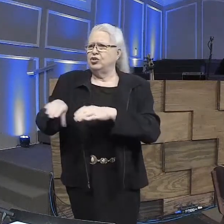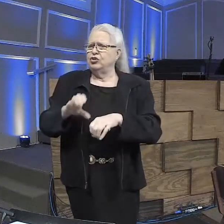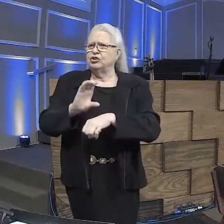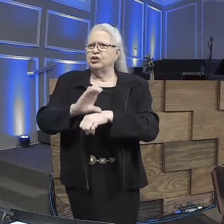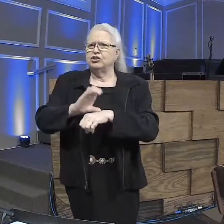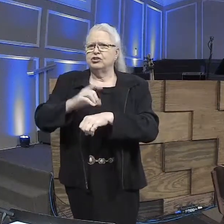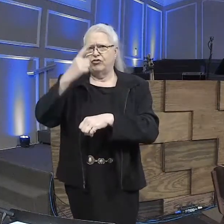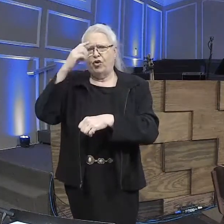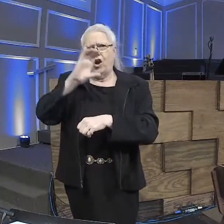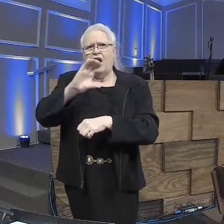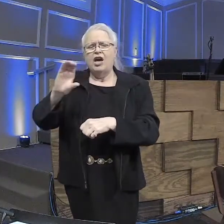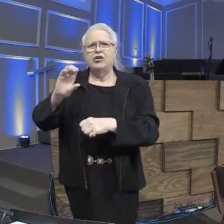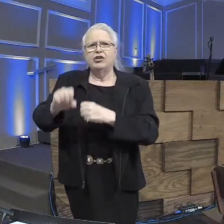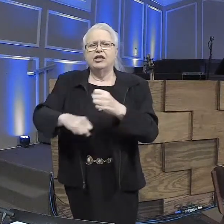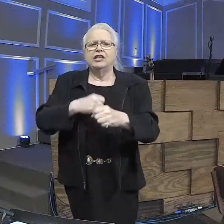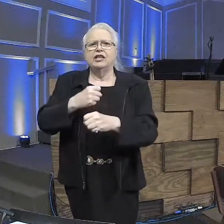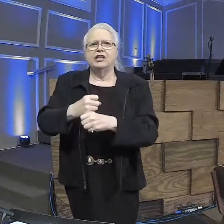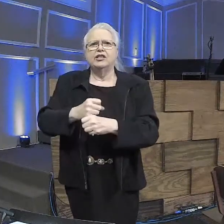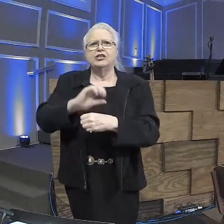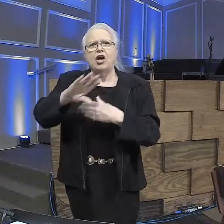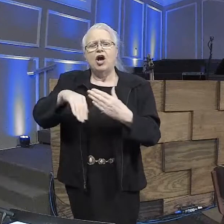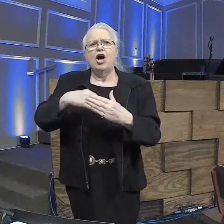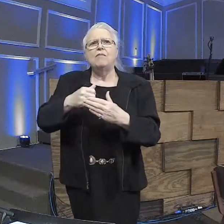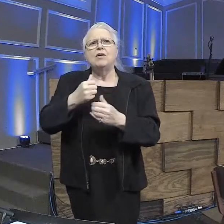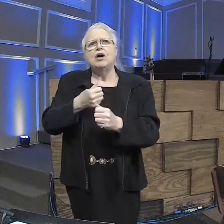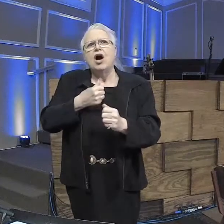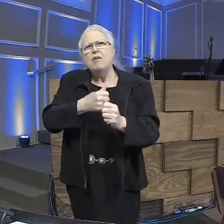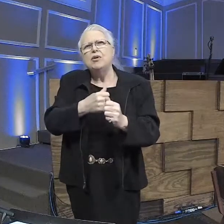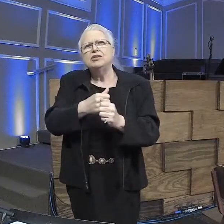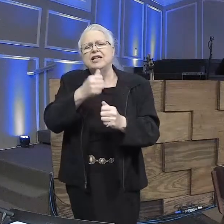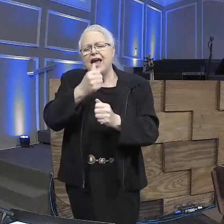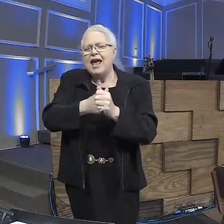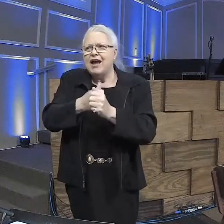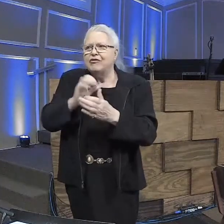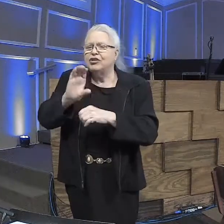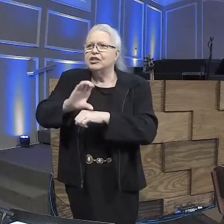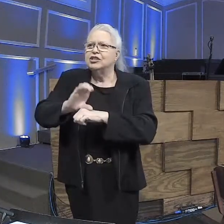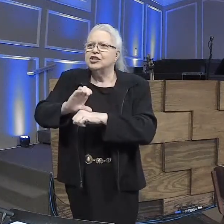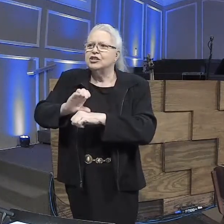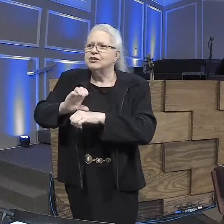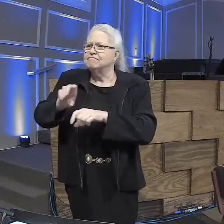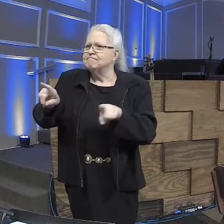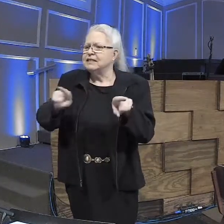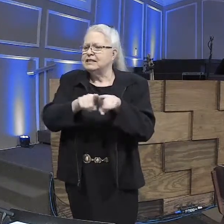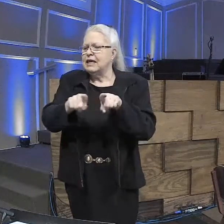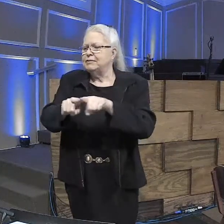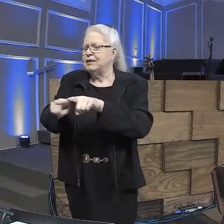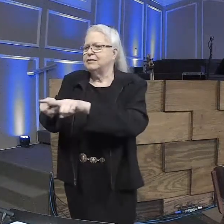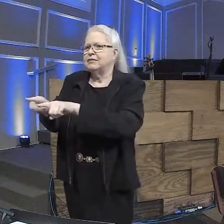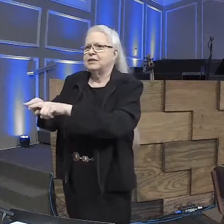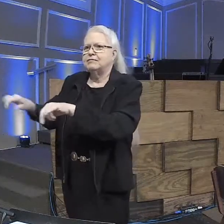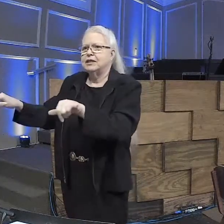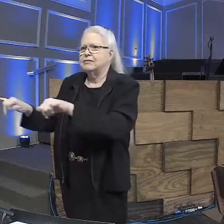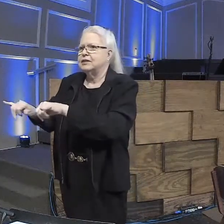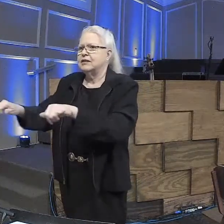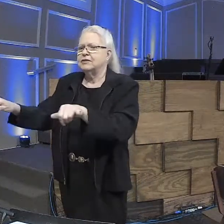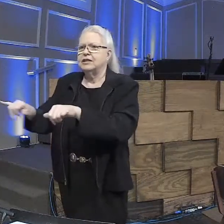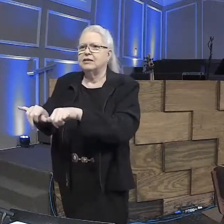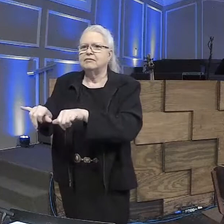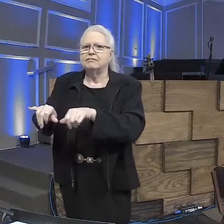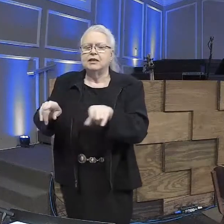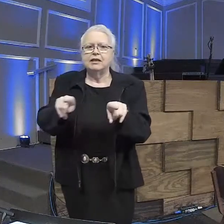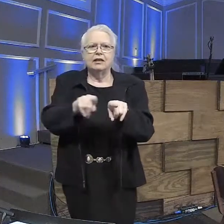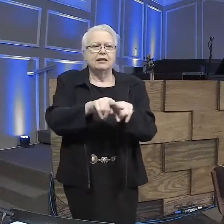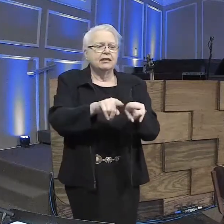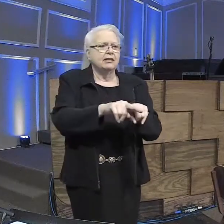every church did church the same way. We sang from the same songs, from the same hymnal.